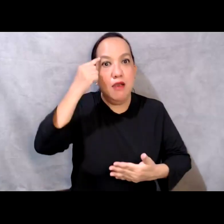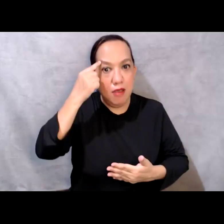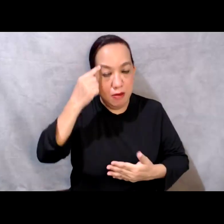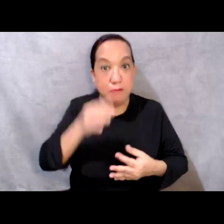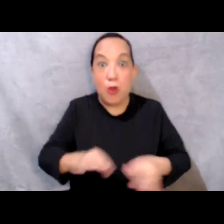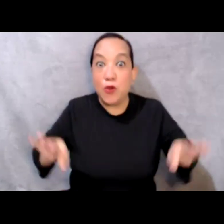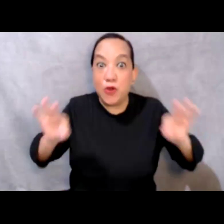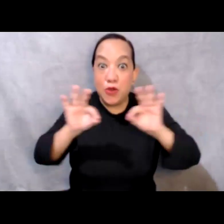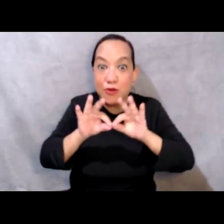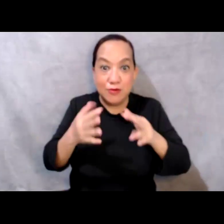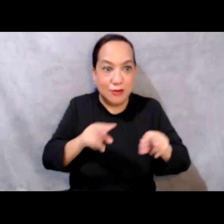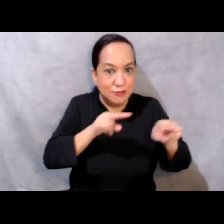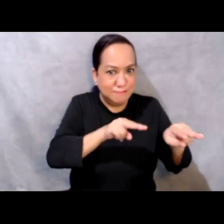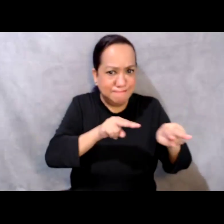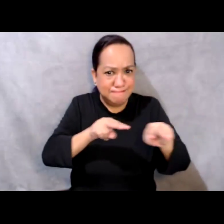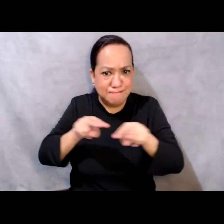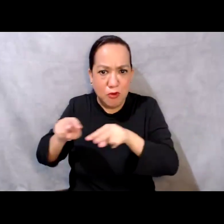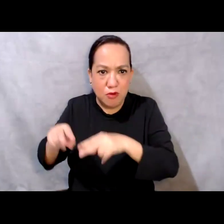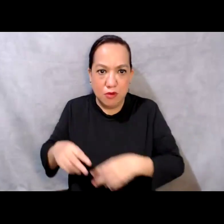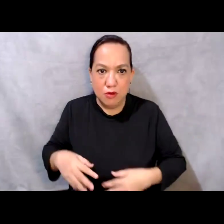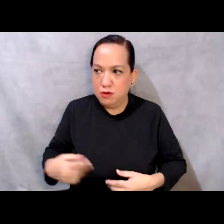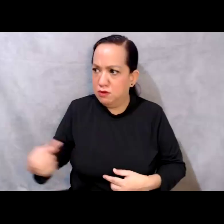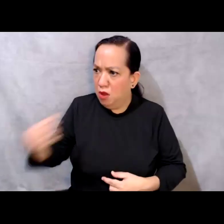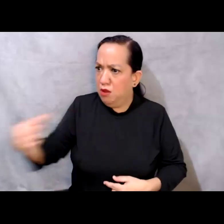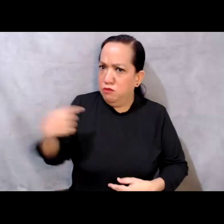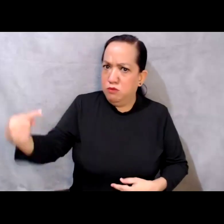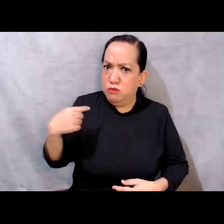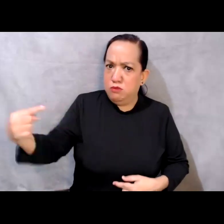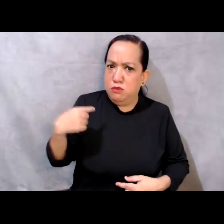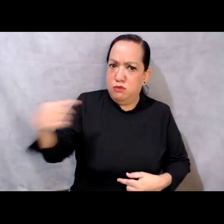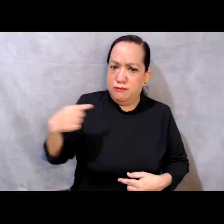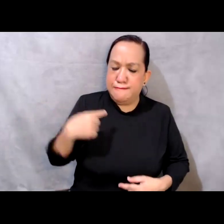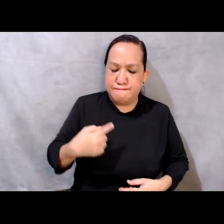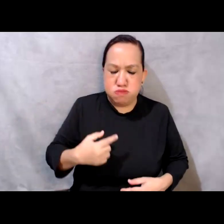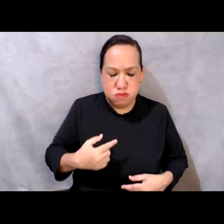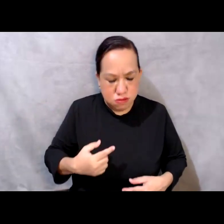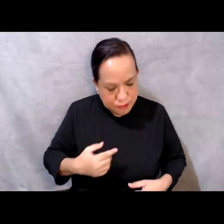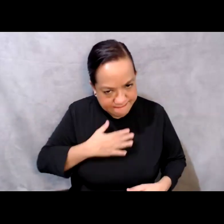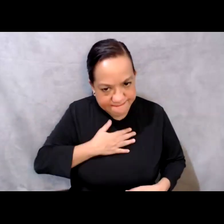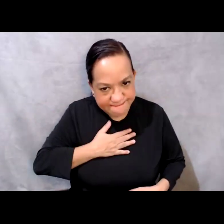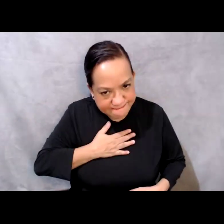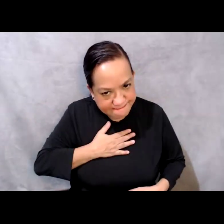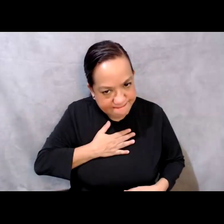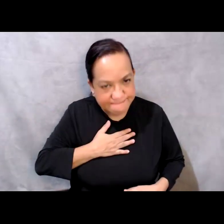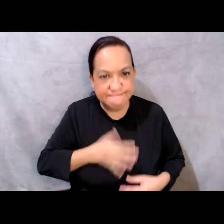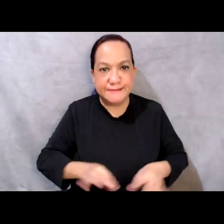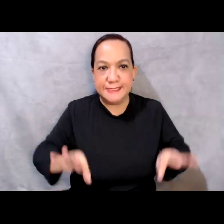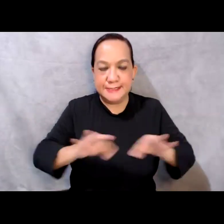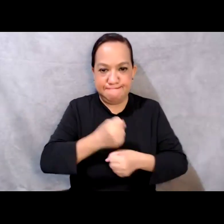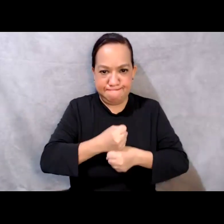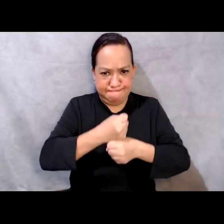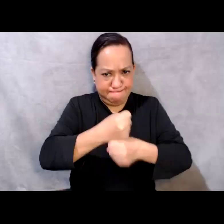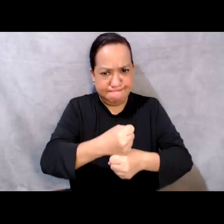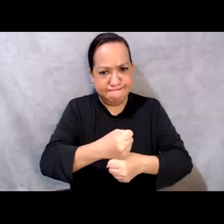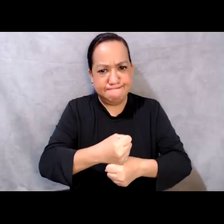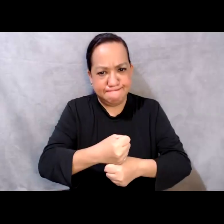civil society, both on behalf of ourselves and on behalf of management. But of course, it's all done in the